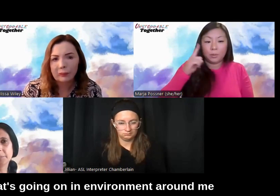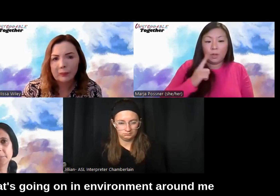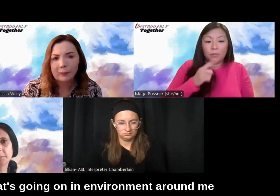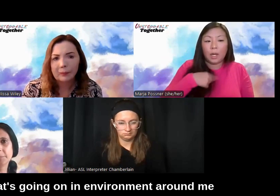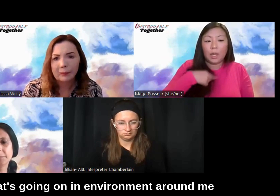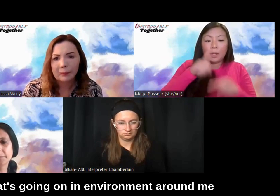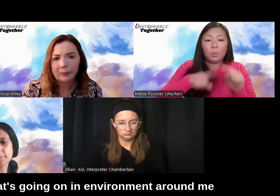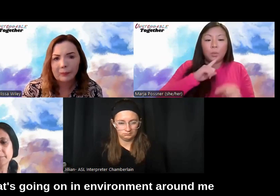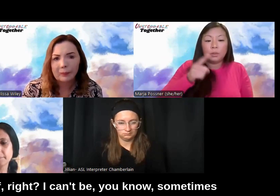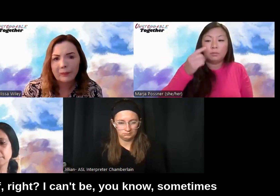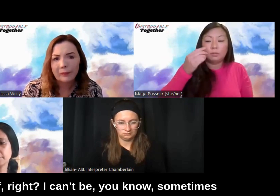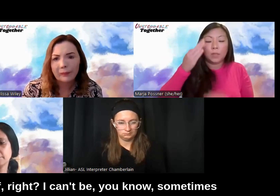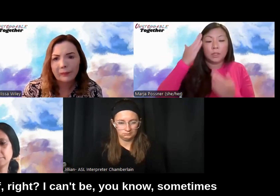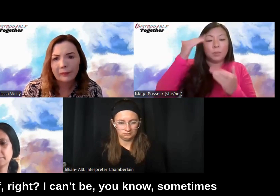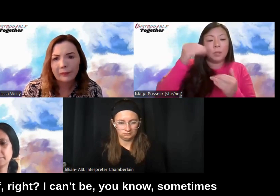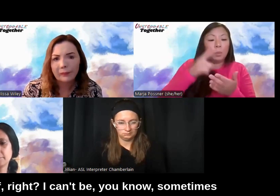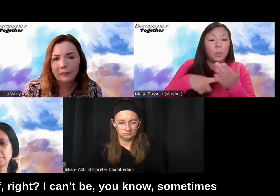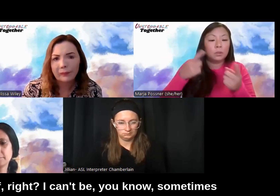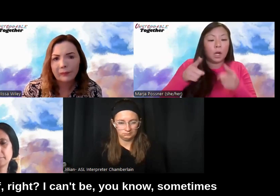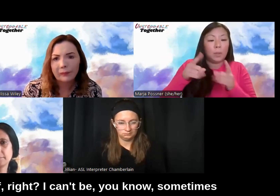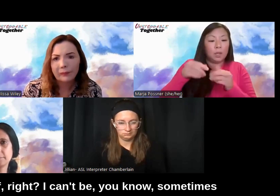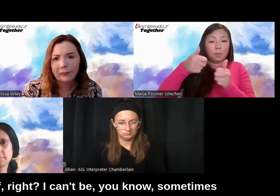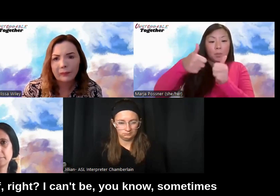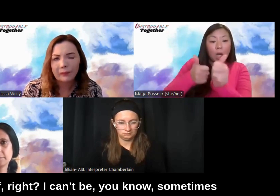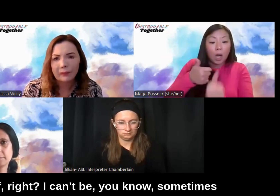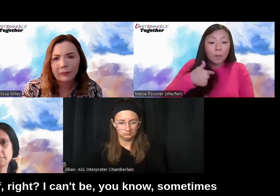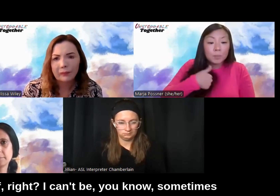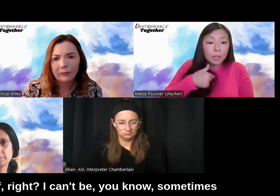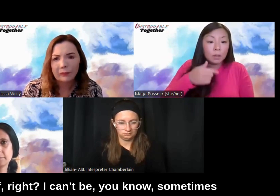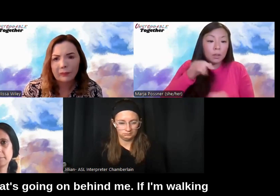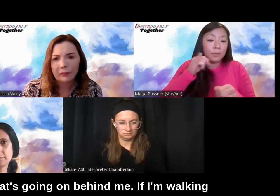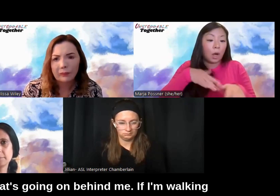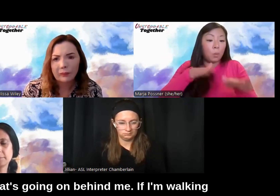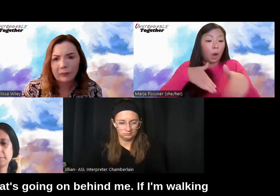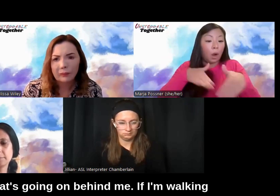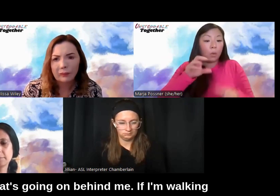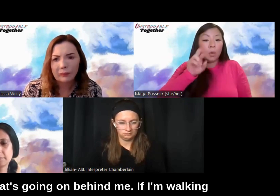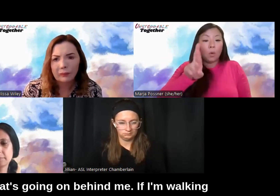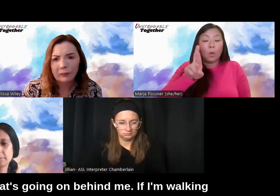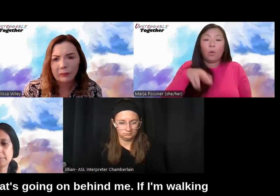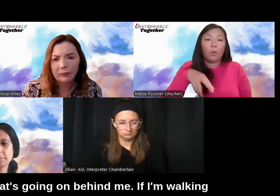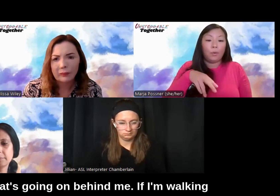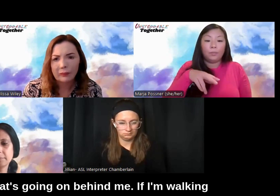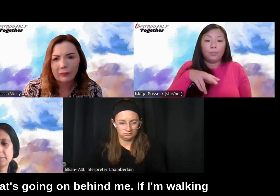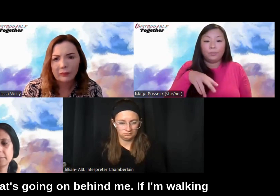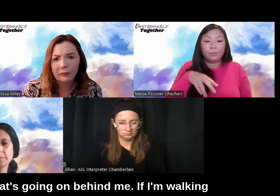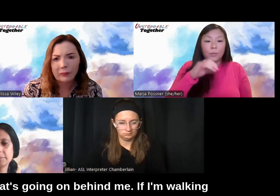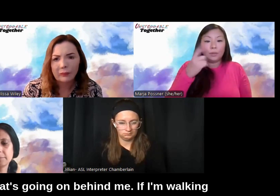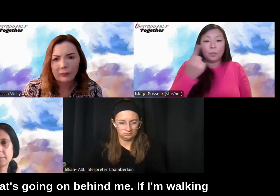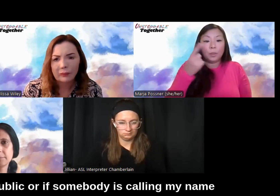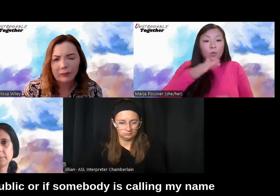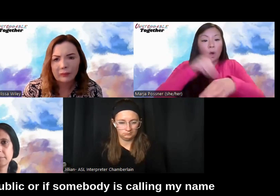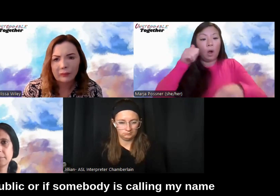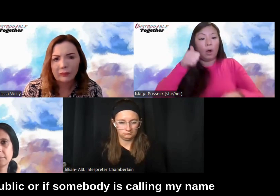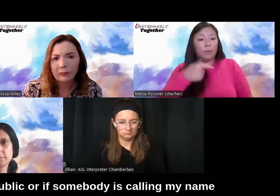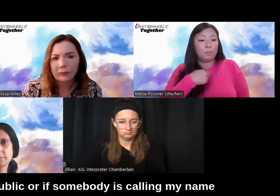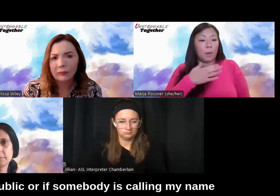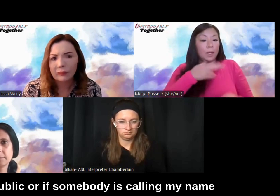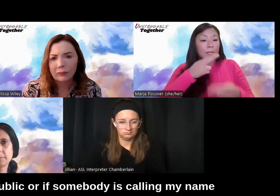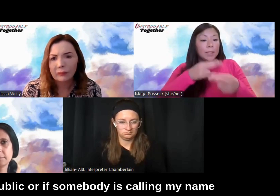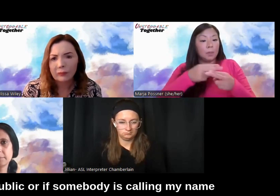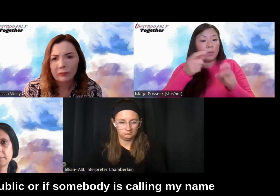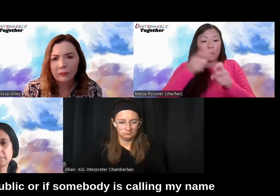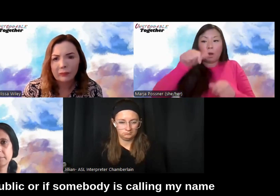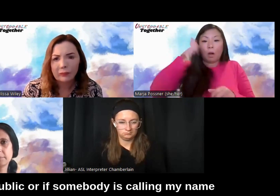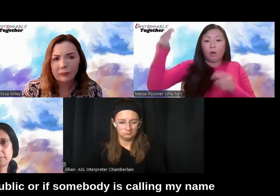on in the environment around me, because I'm deaf, right? I can't be, sometimes I can't hear what's going on behind me if I'm walking somewhere in